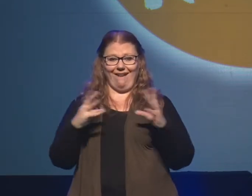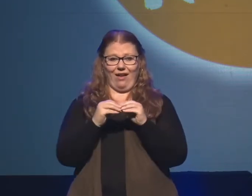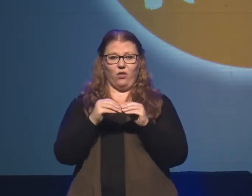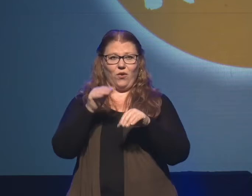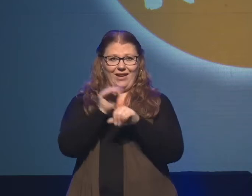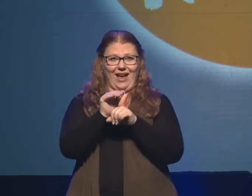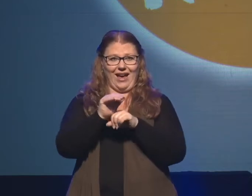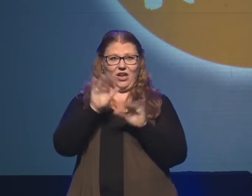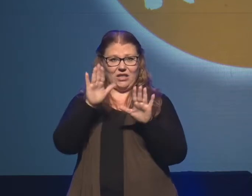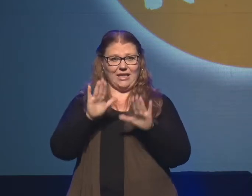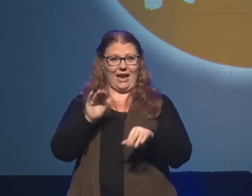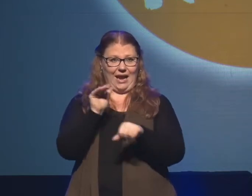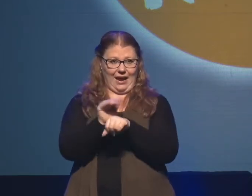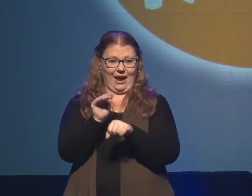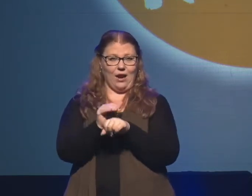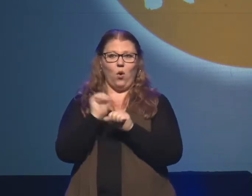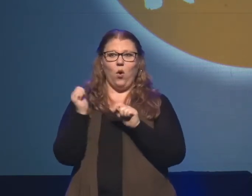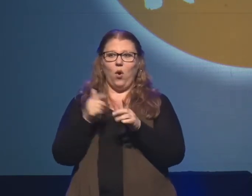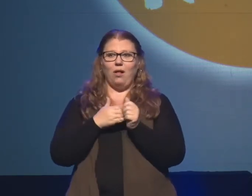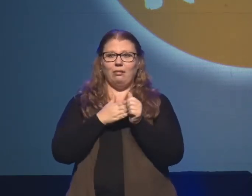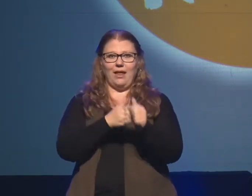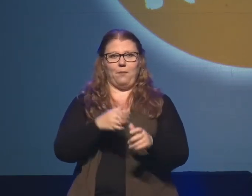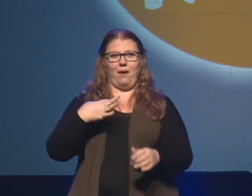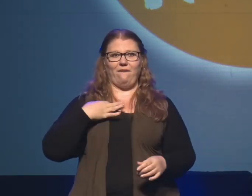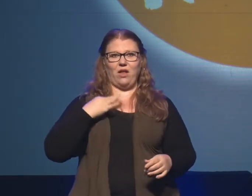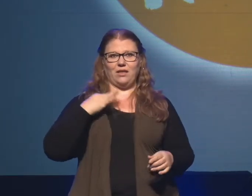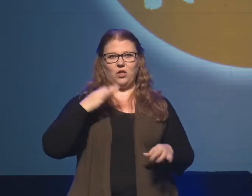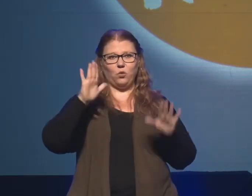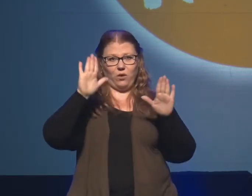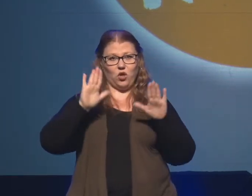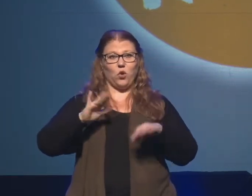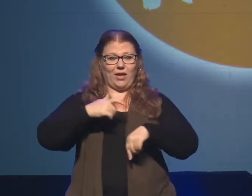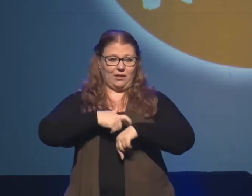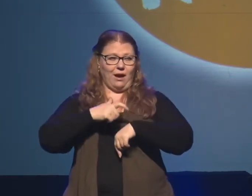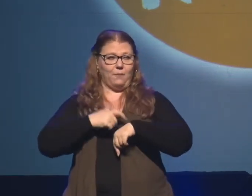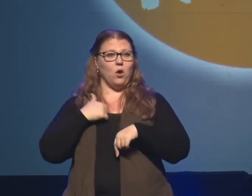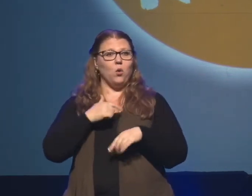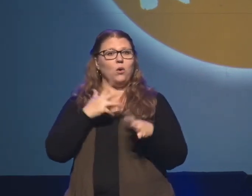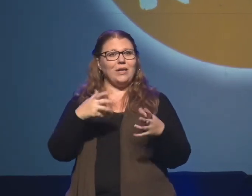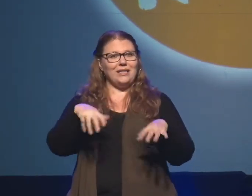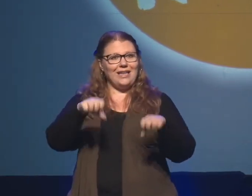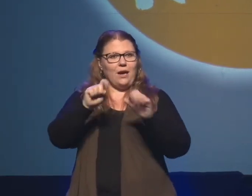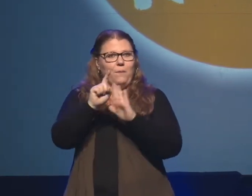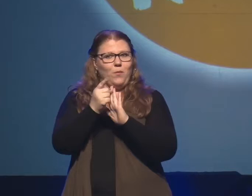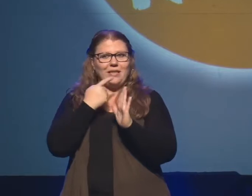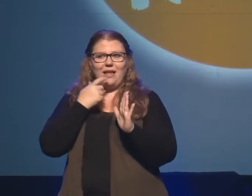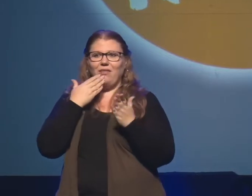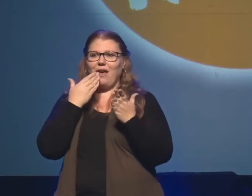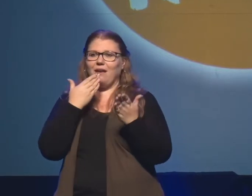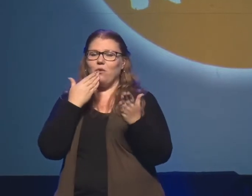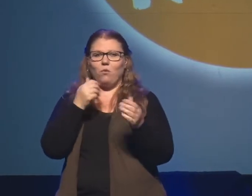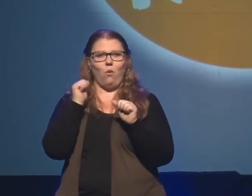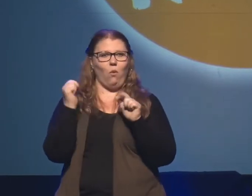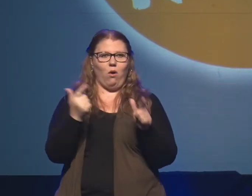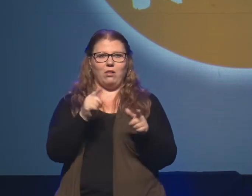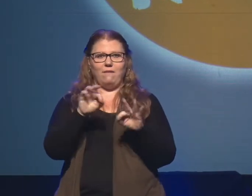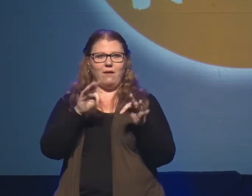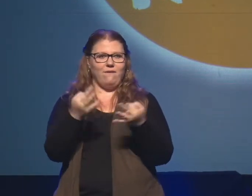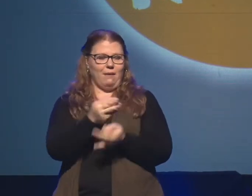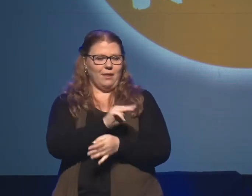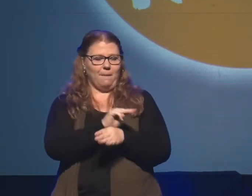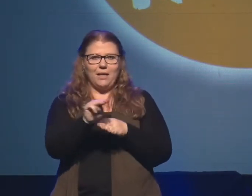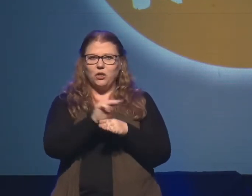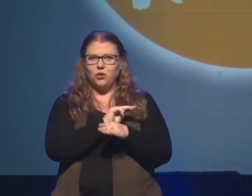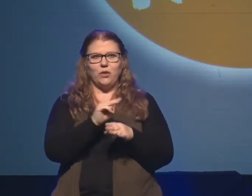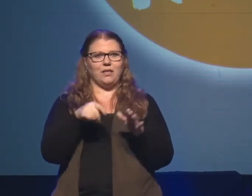evenings, all led by volunteers. It's such going to be a great time. And so we just wanted to take a moment and say thank you to all of our family ministries volunteers,